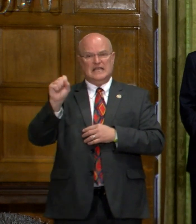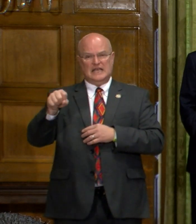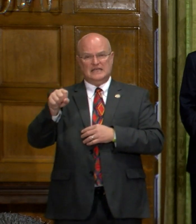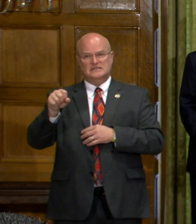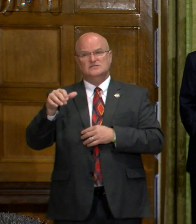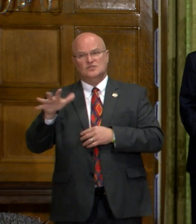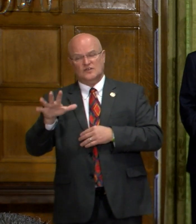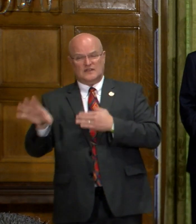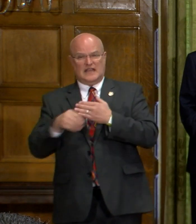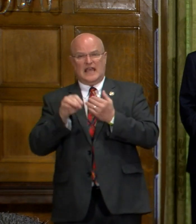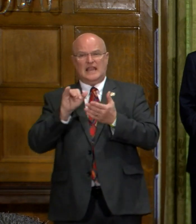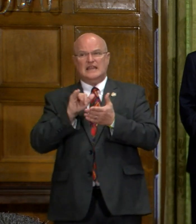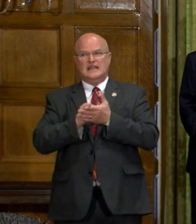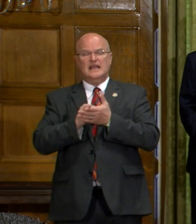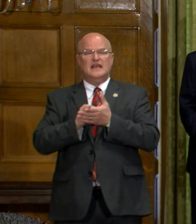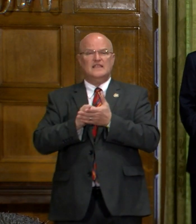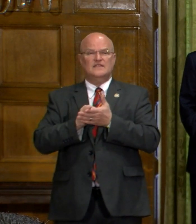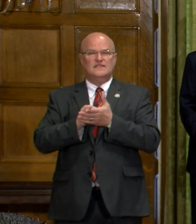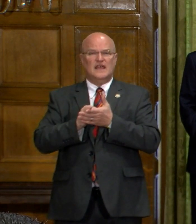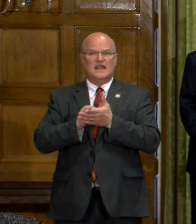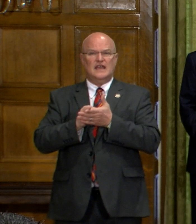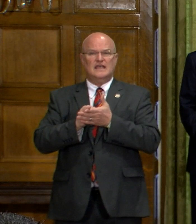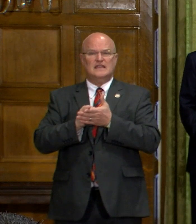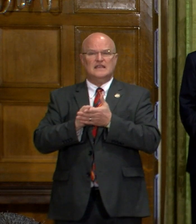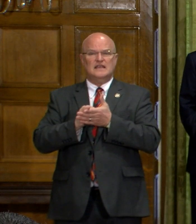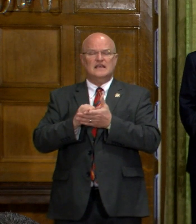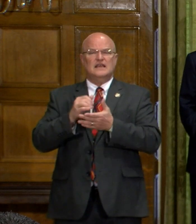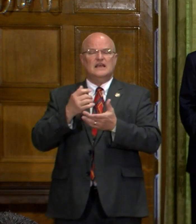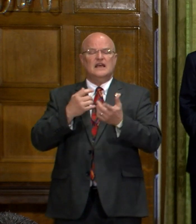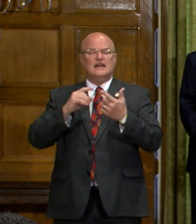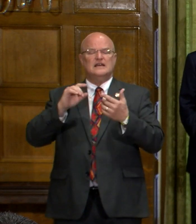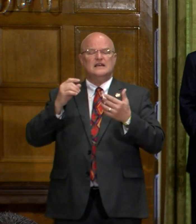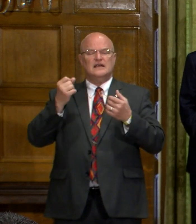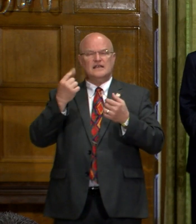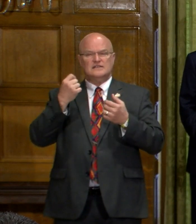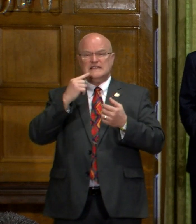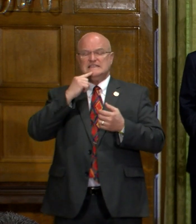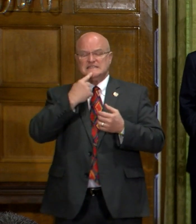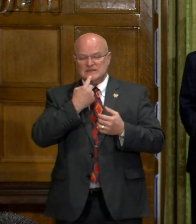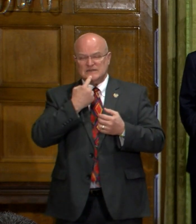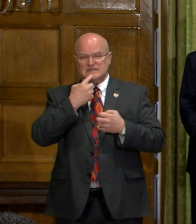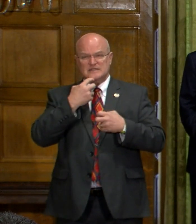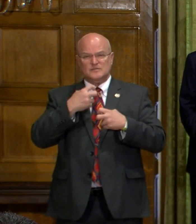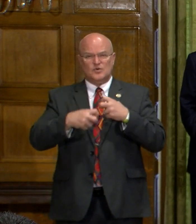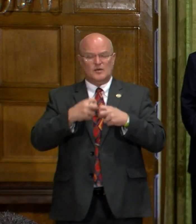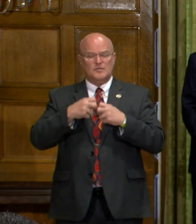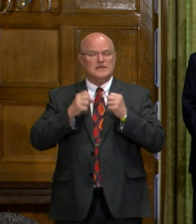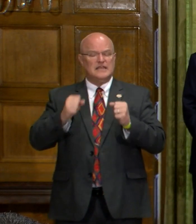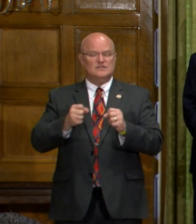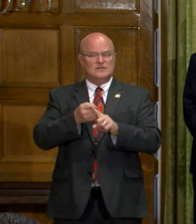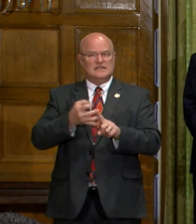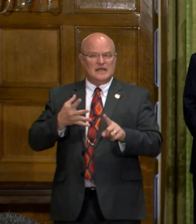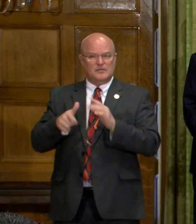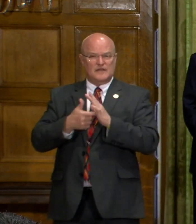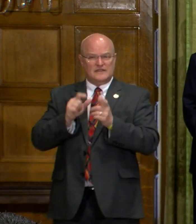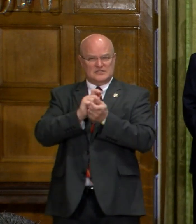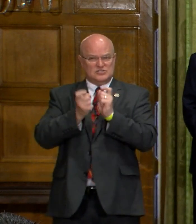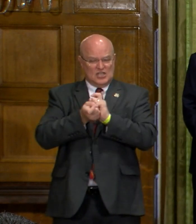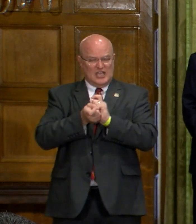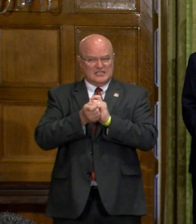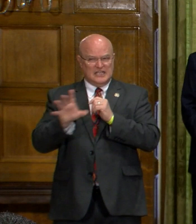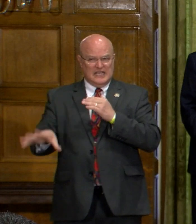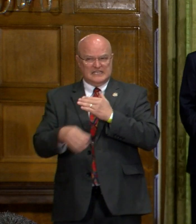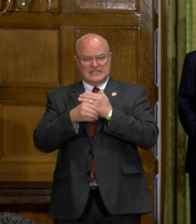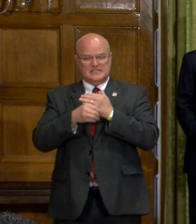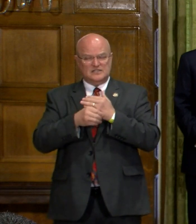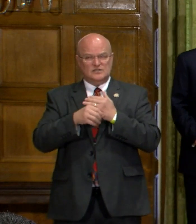sort of, and added that they seem to be coming around to the seriousness of the situation. Can you elaborate on this exchange? And additionally,